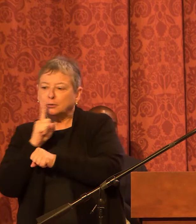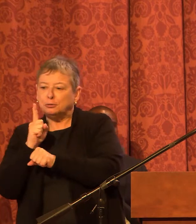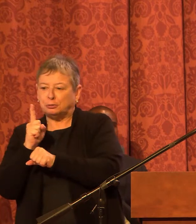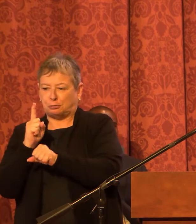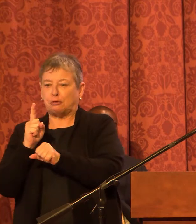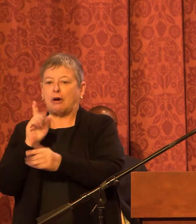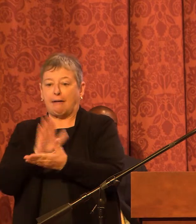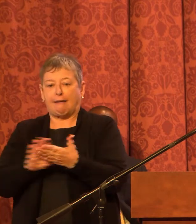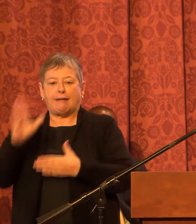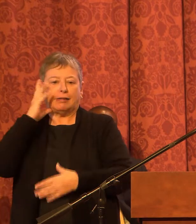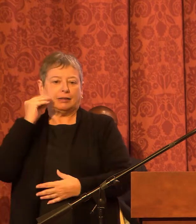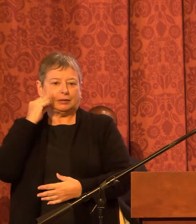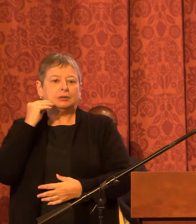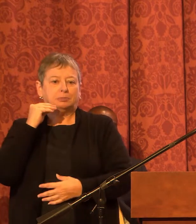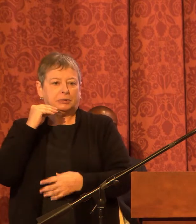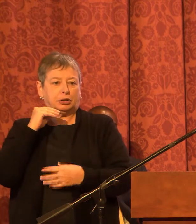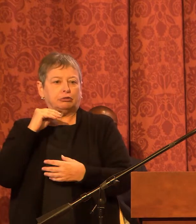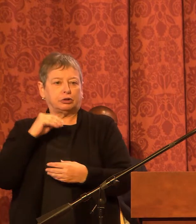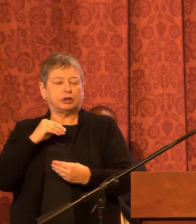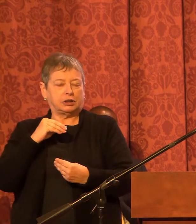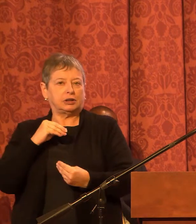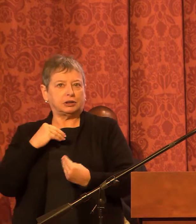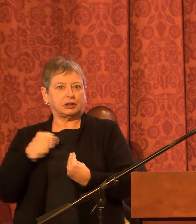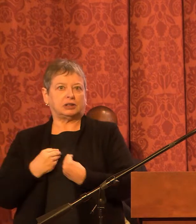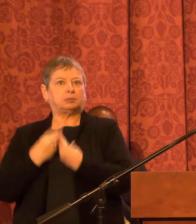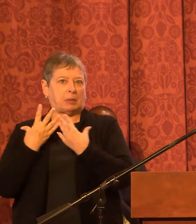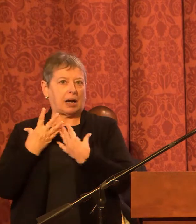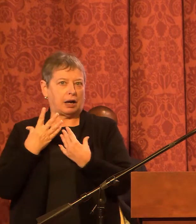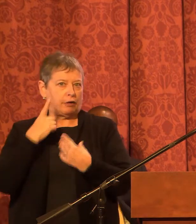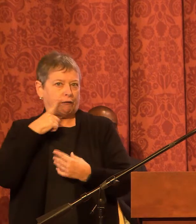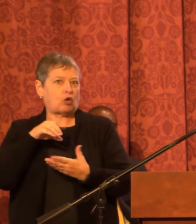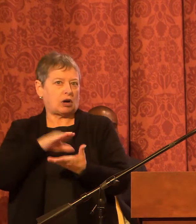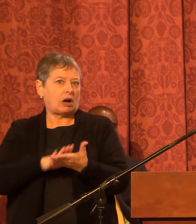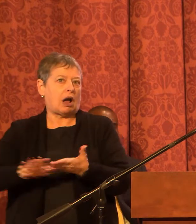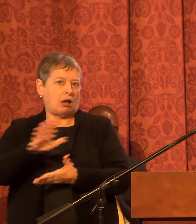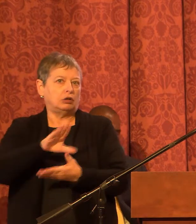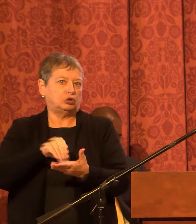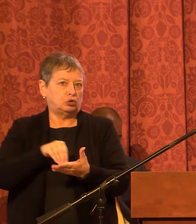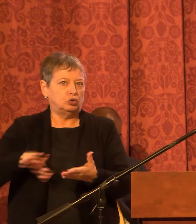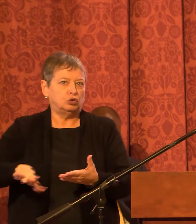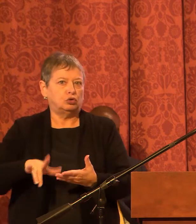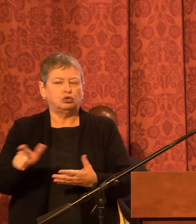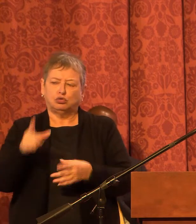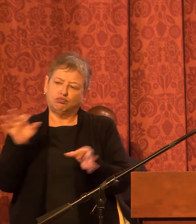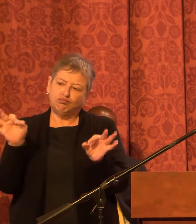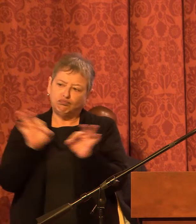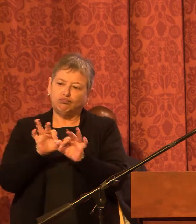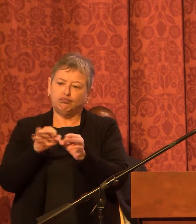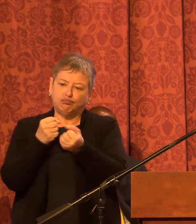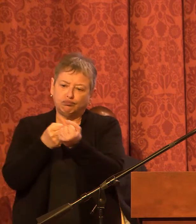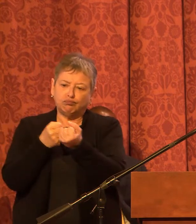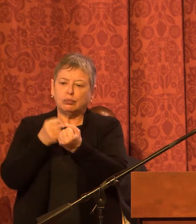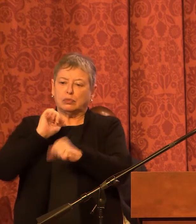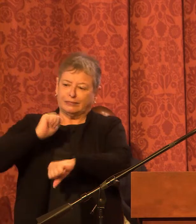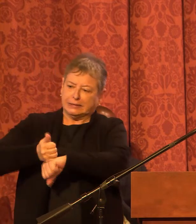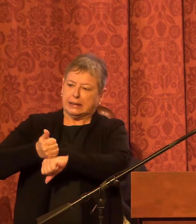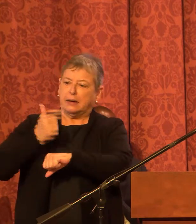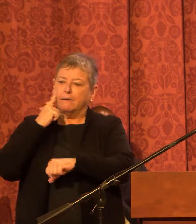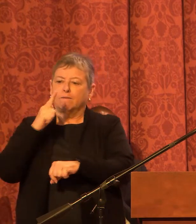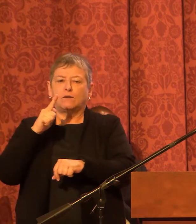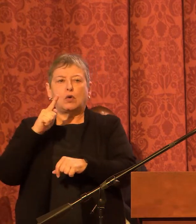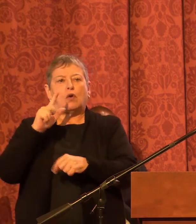our Lions Connected students. She was instrumental in expanding inclusive vocational